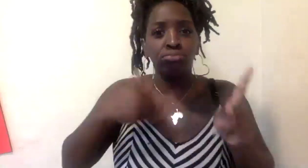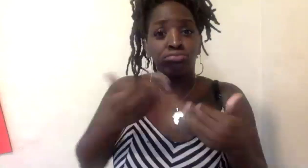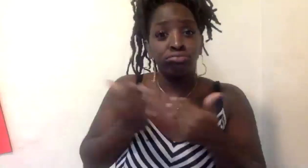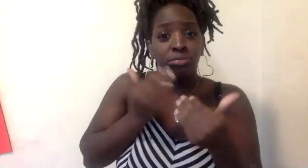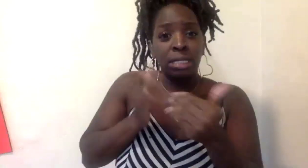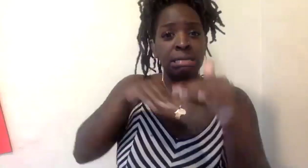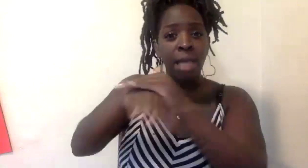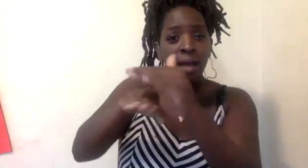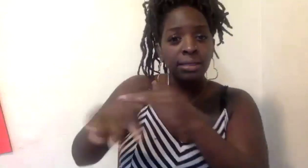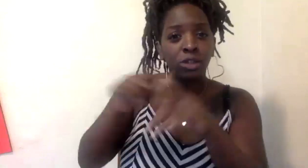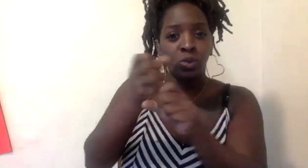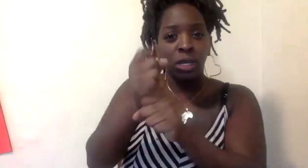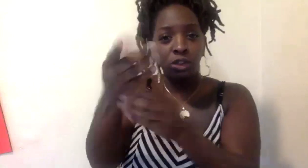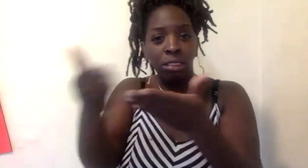my employment was terminated.